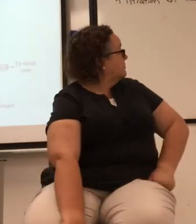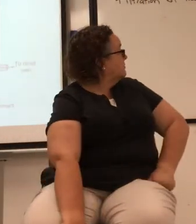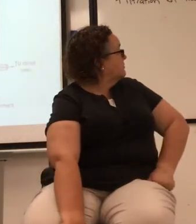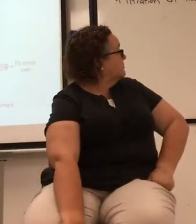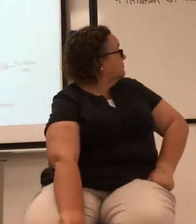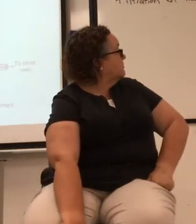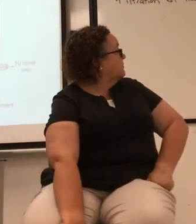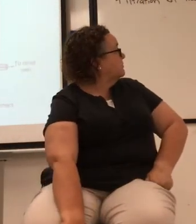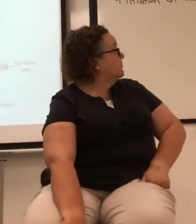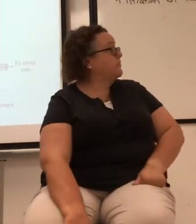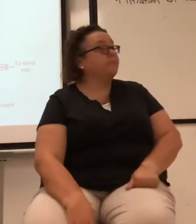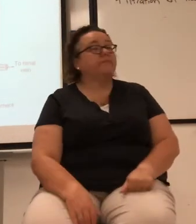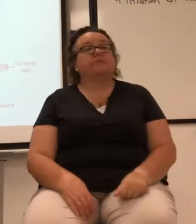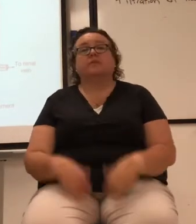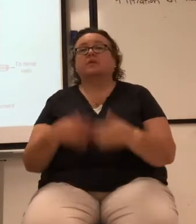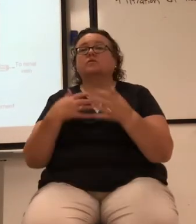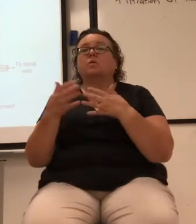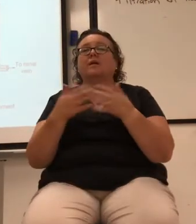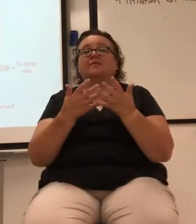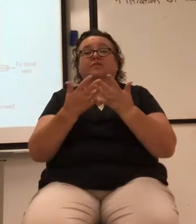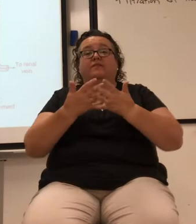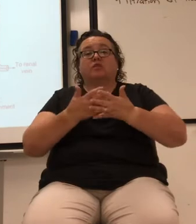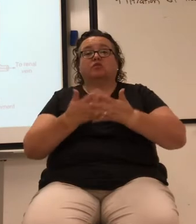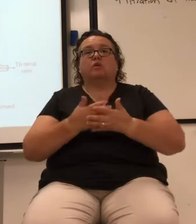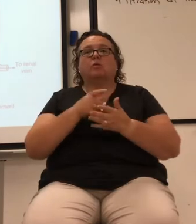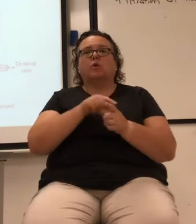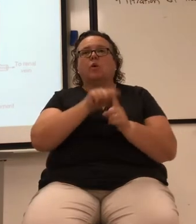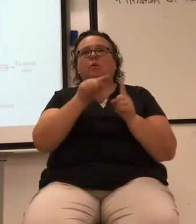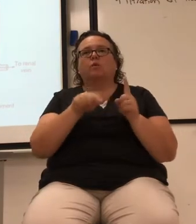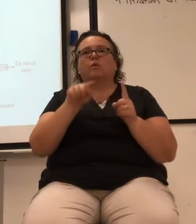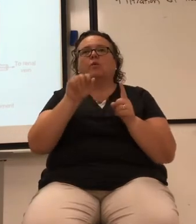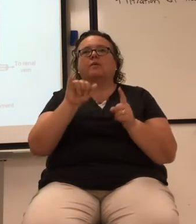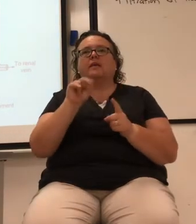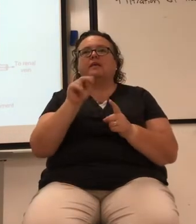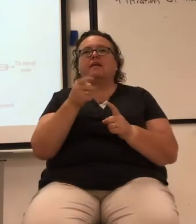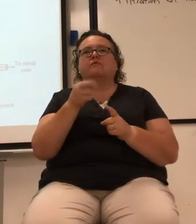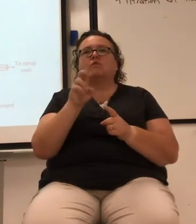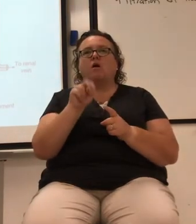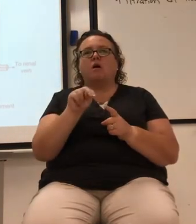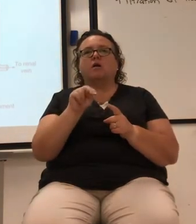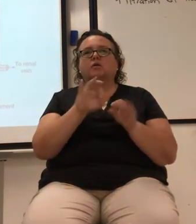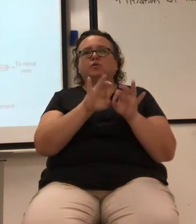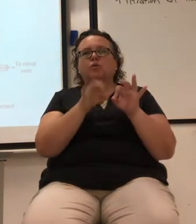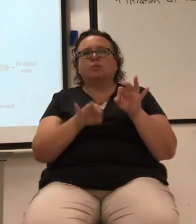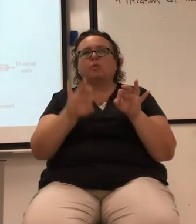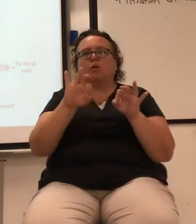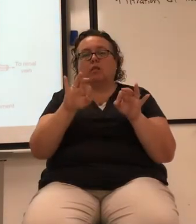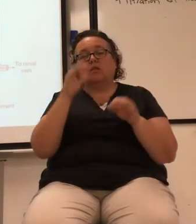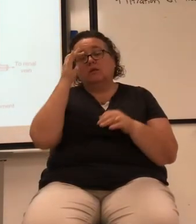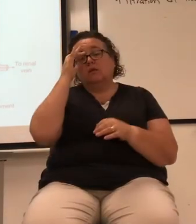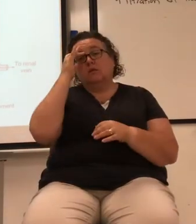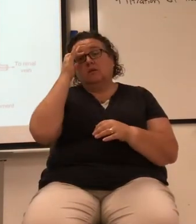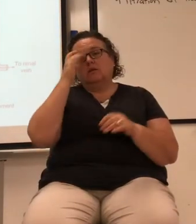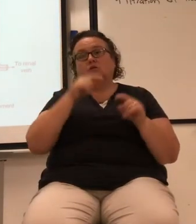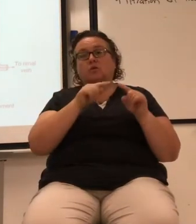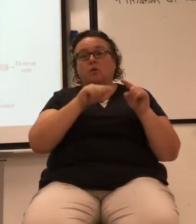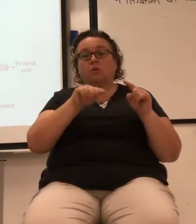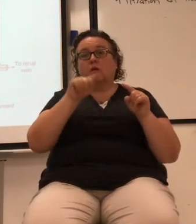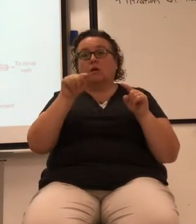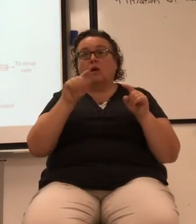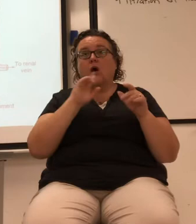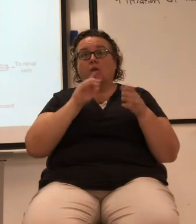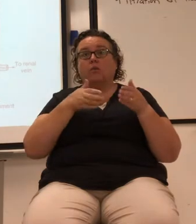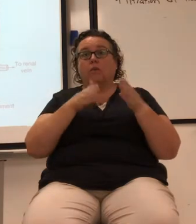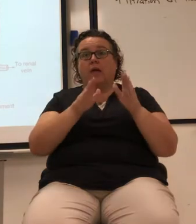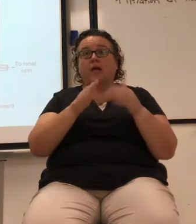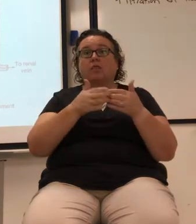So whatever's filtered is going to go through this nephron loop, okay, this nephron tubule. And so along the way,